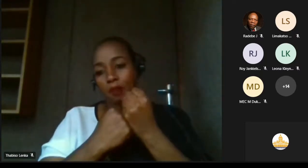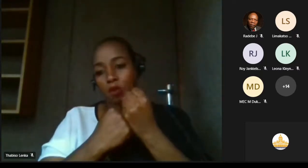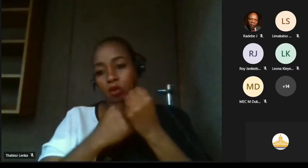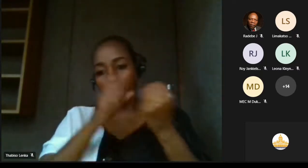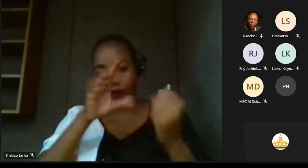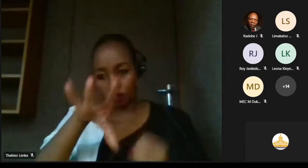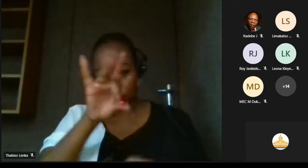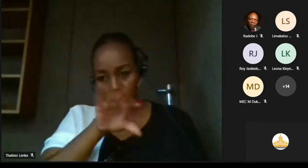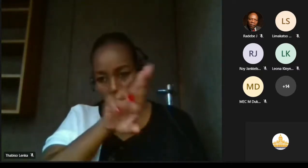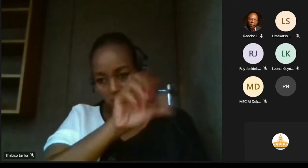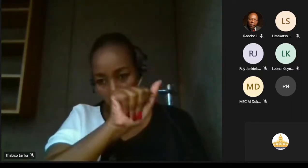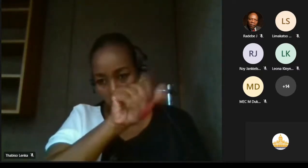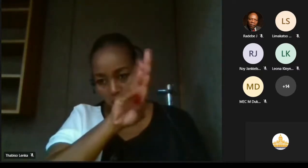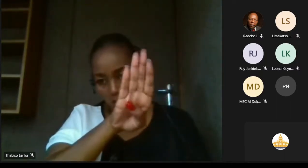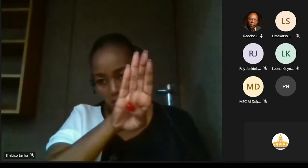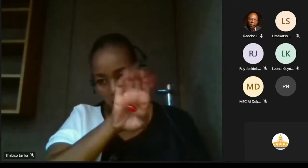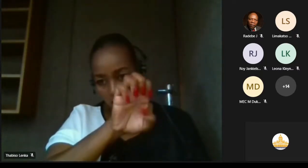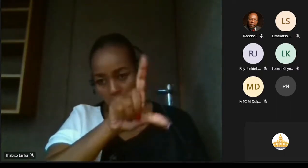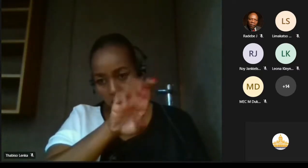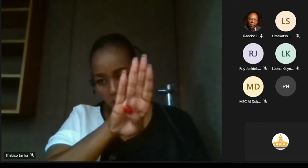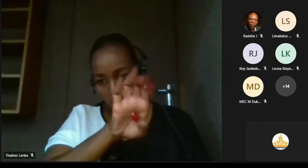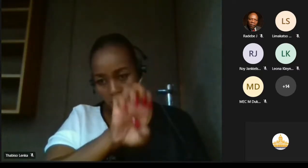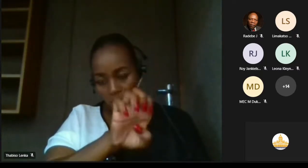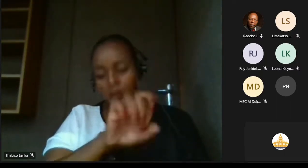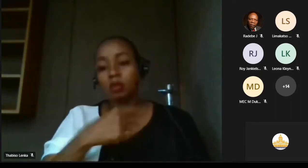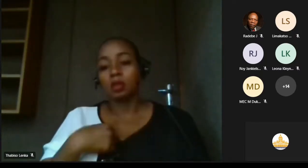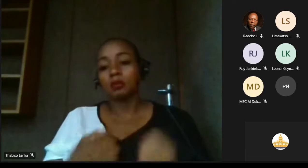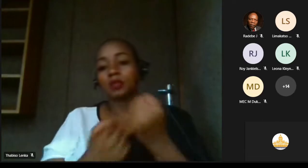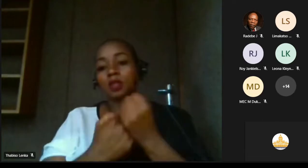of Honorable Khatebe to be the 18th.